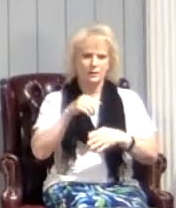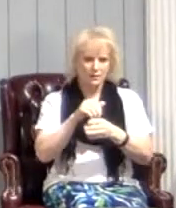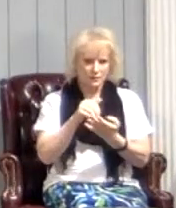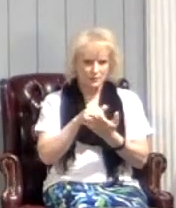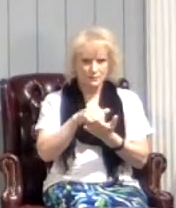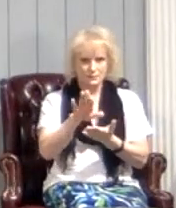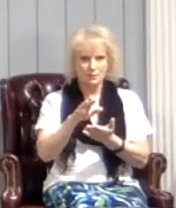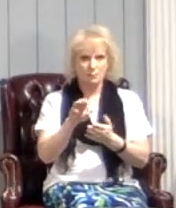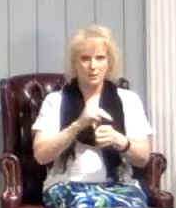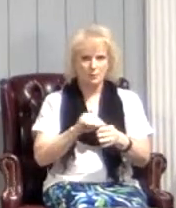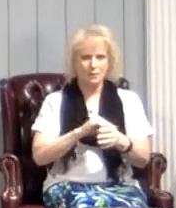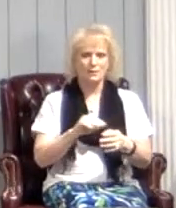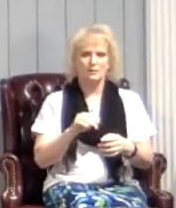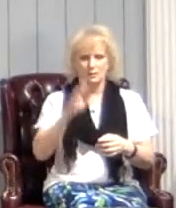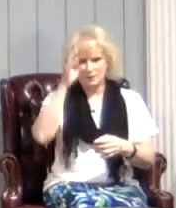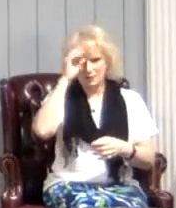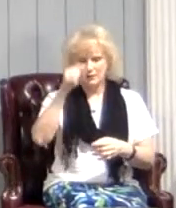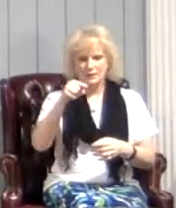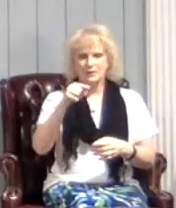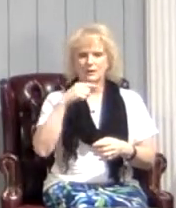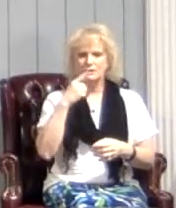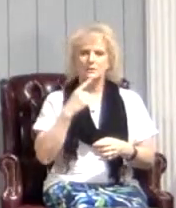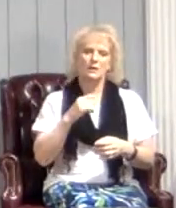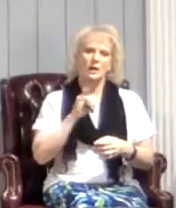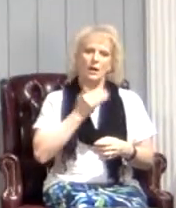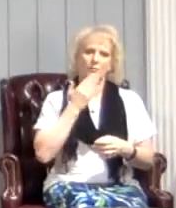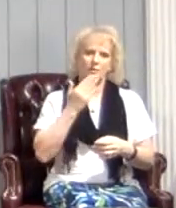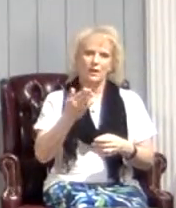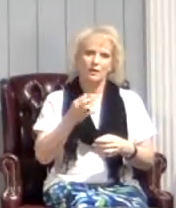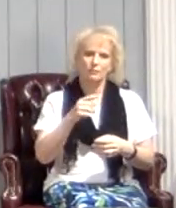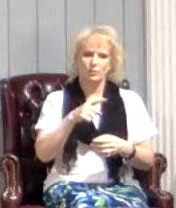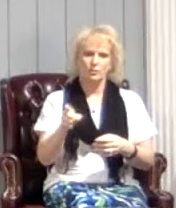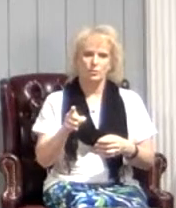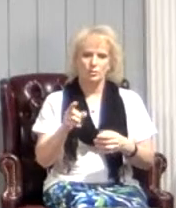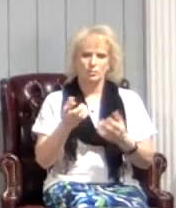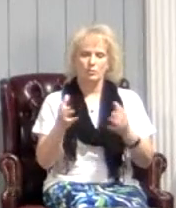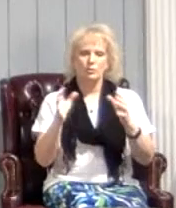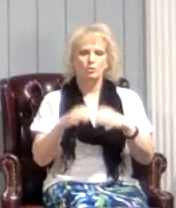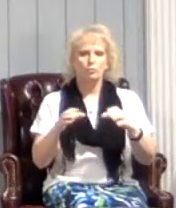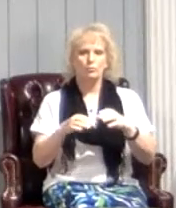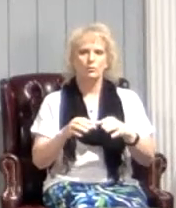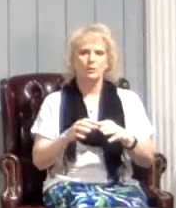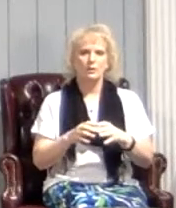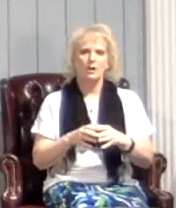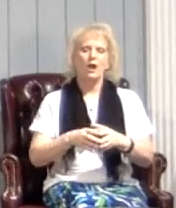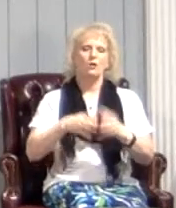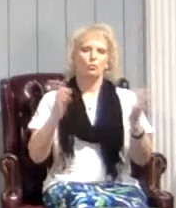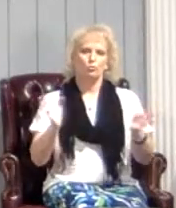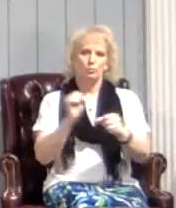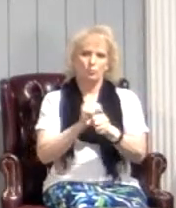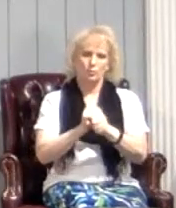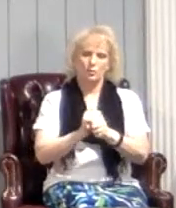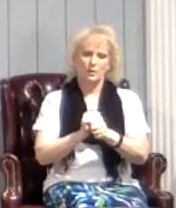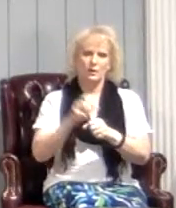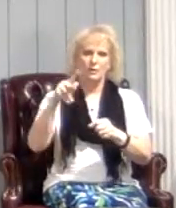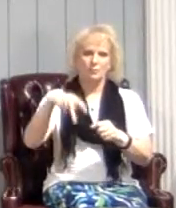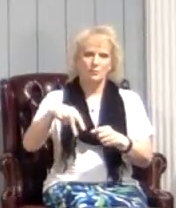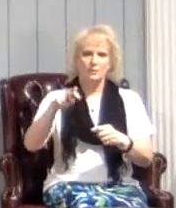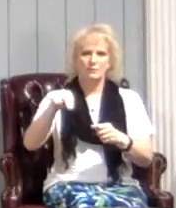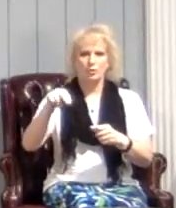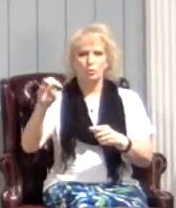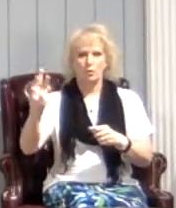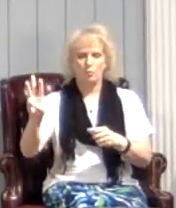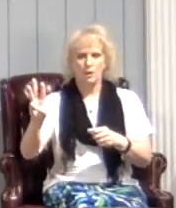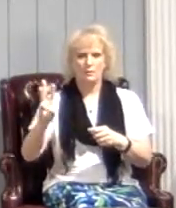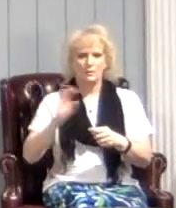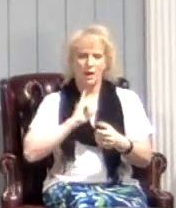and said, I'm thankful you're doing, he wrote this. He said, I'm thankful you're doing a great work in the Pacific Northwest. And I wrote back to him and